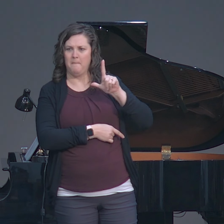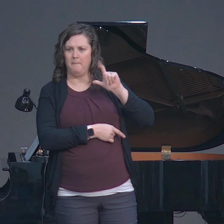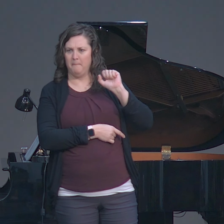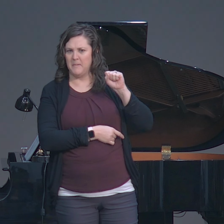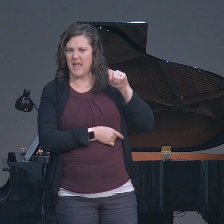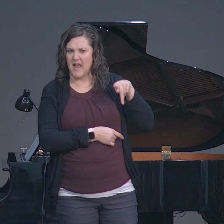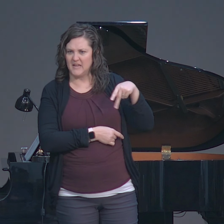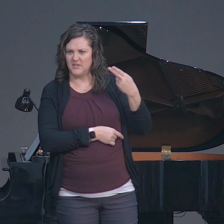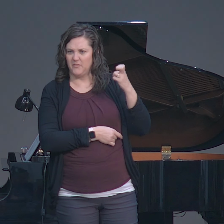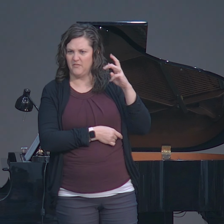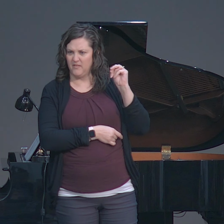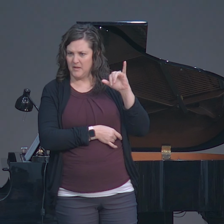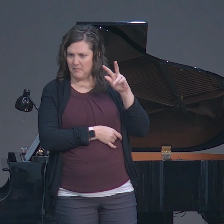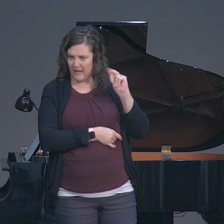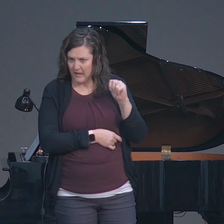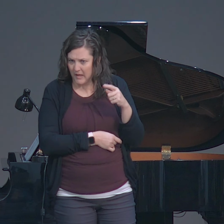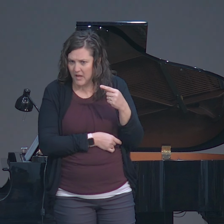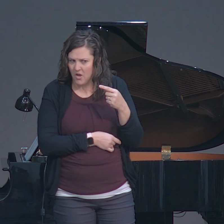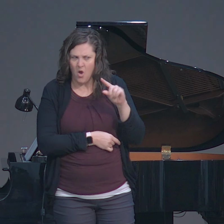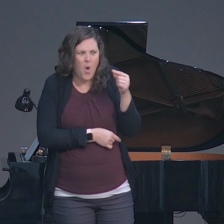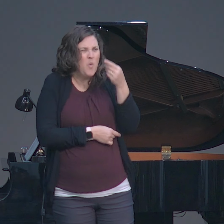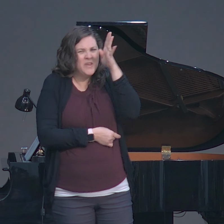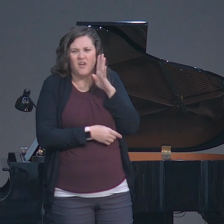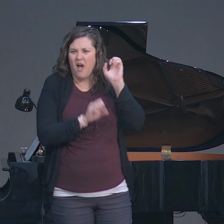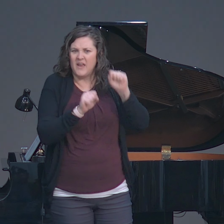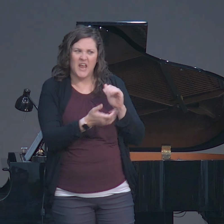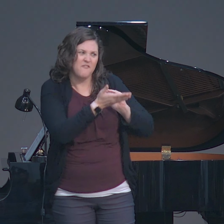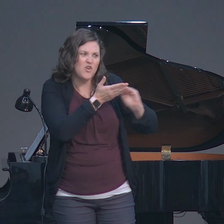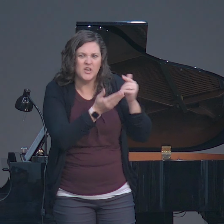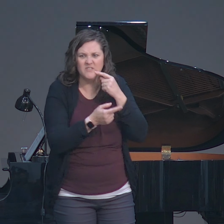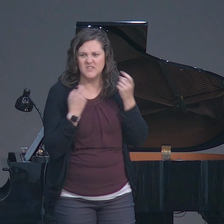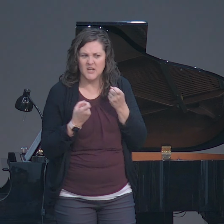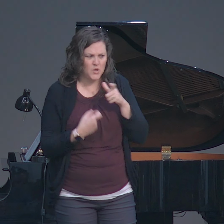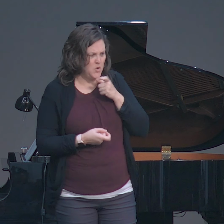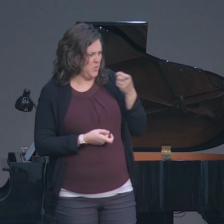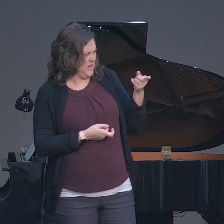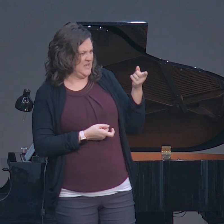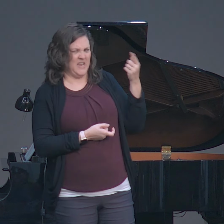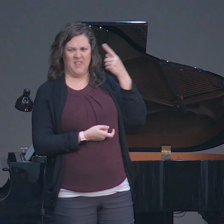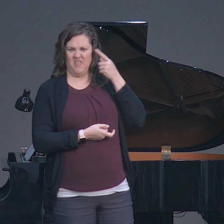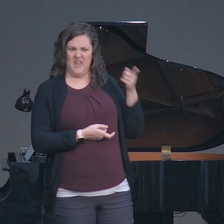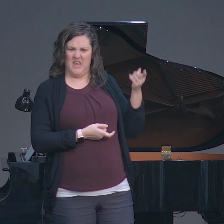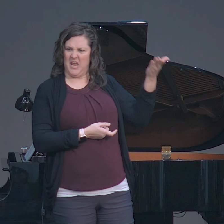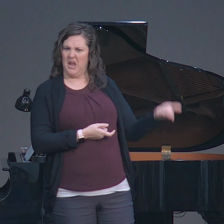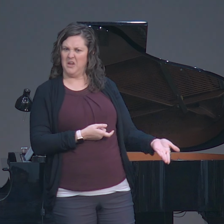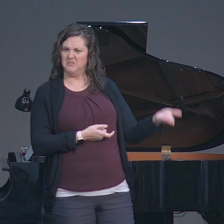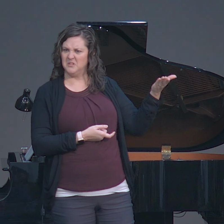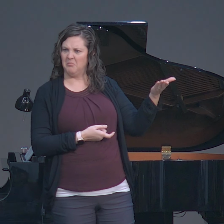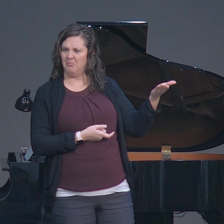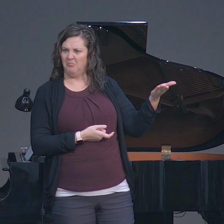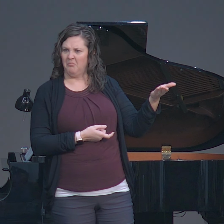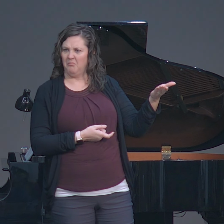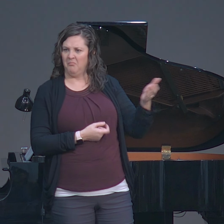Only God can forgive sins. Who does this man think he is?"